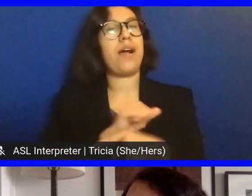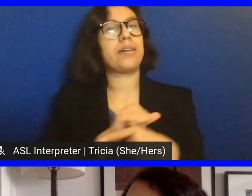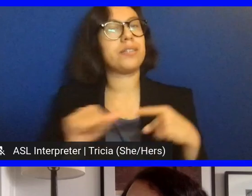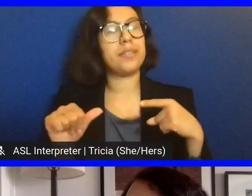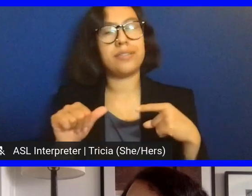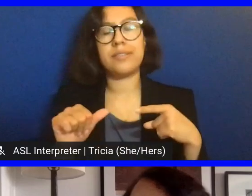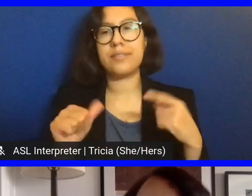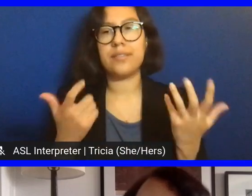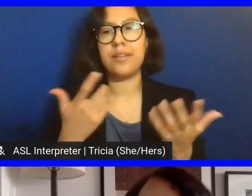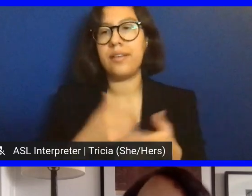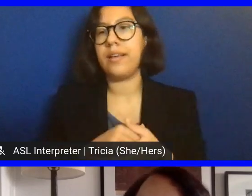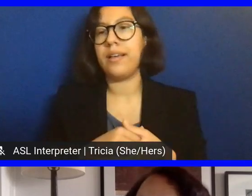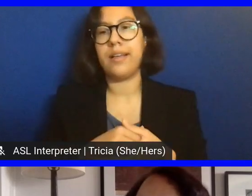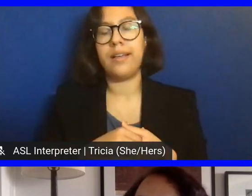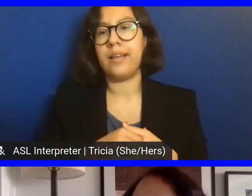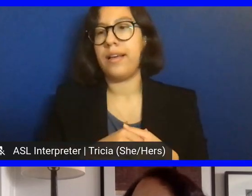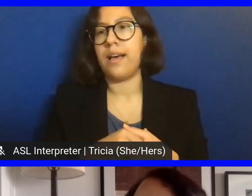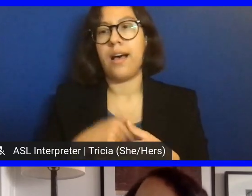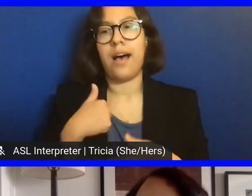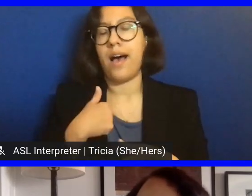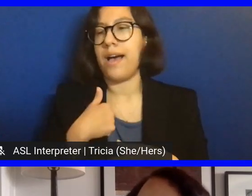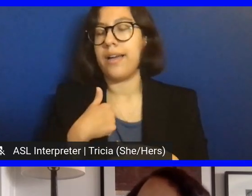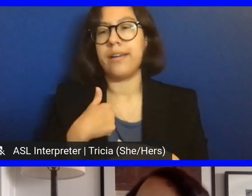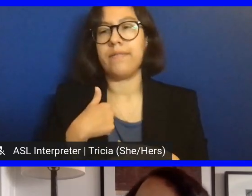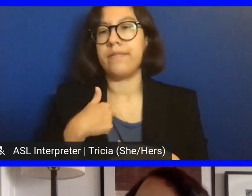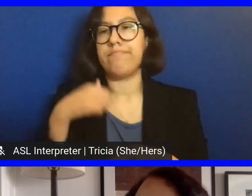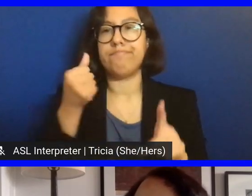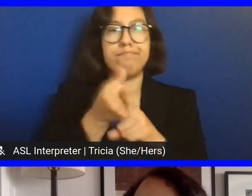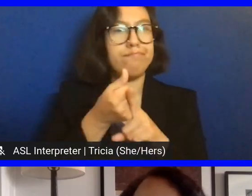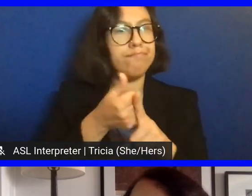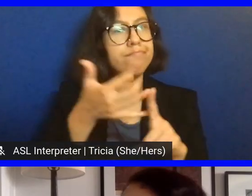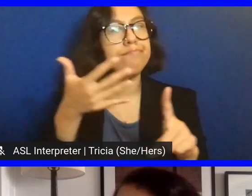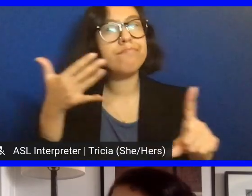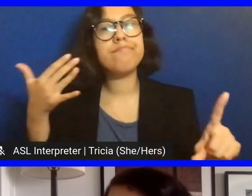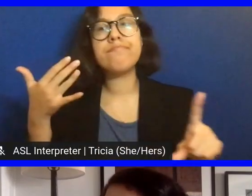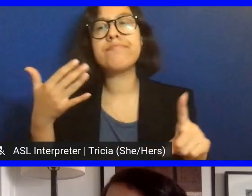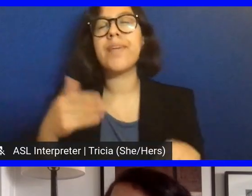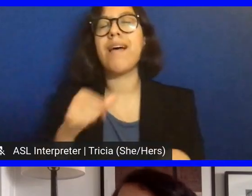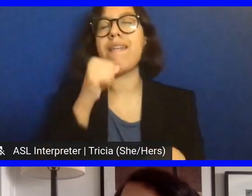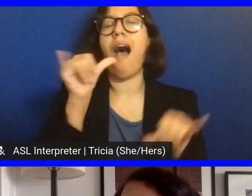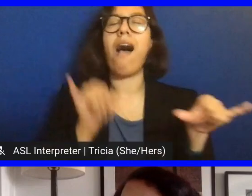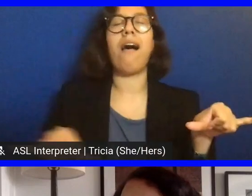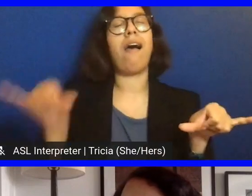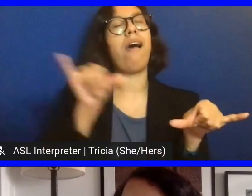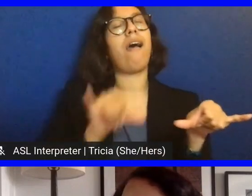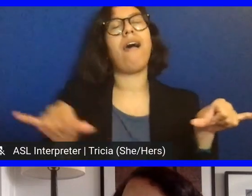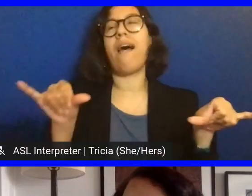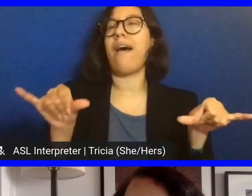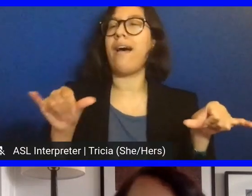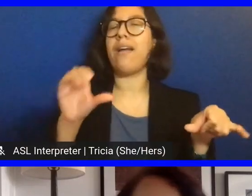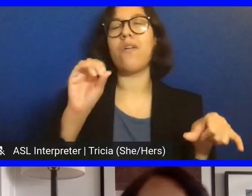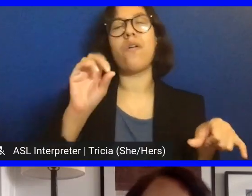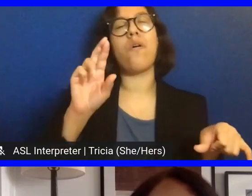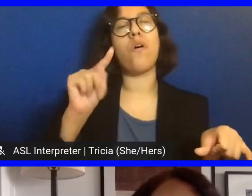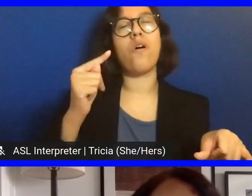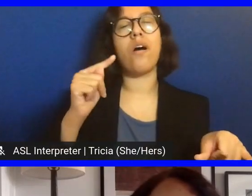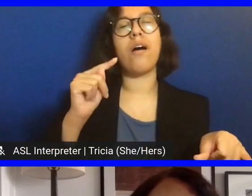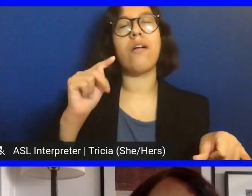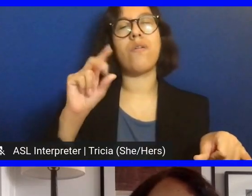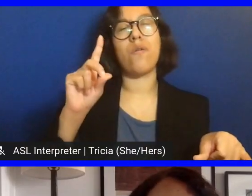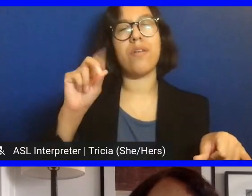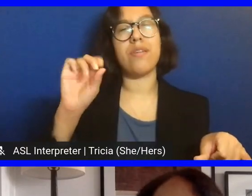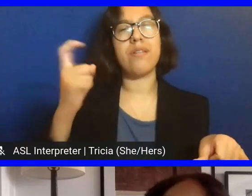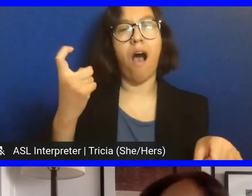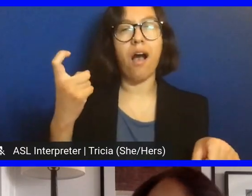I've expanded into, you know, non-conventional, unorthodox, freeform sort of work.